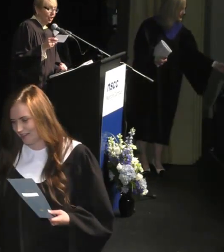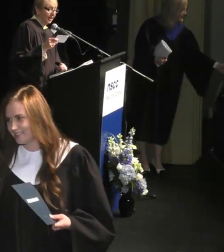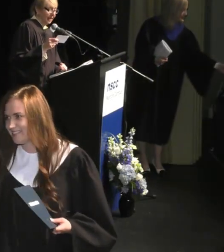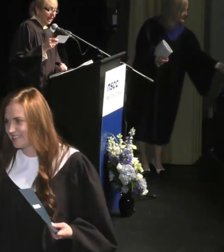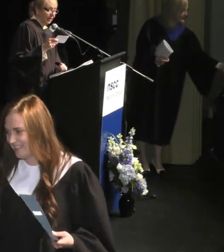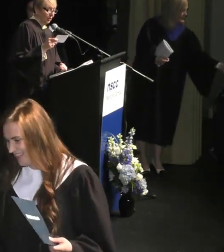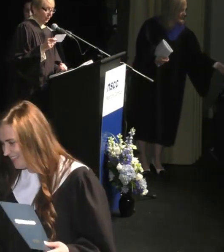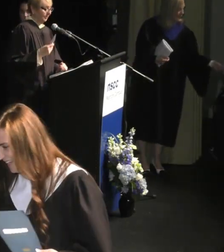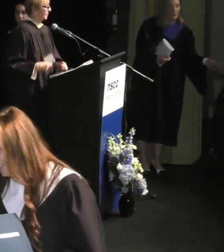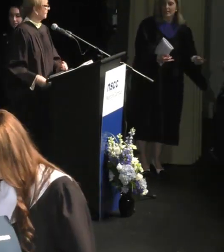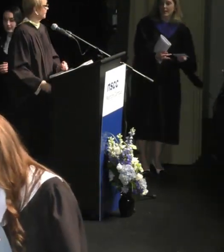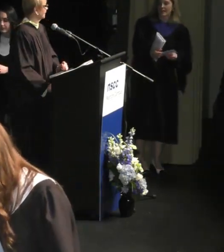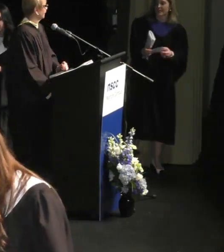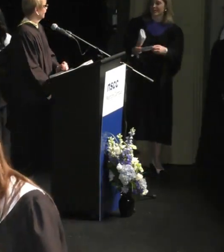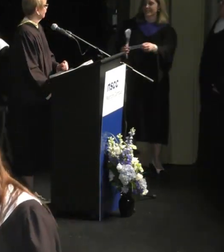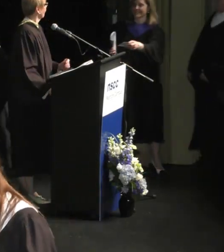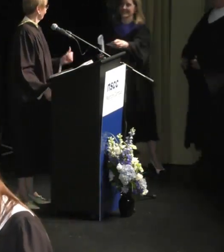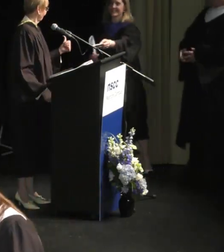Jenna Cashin.